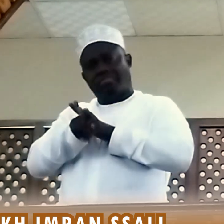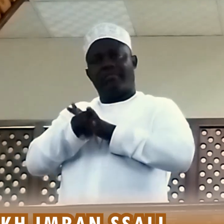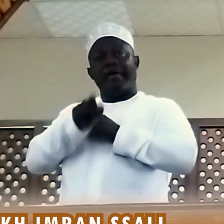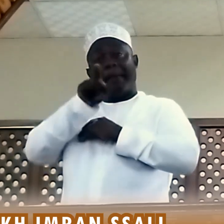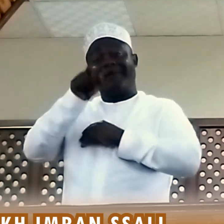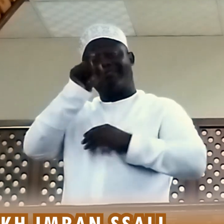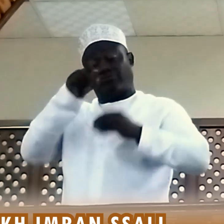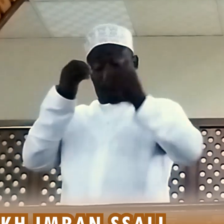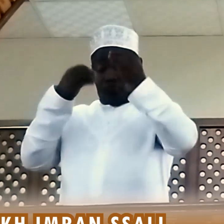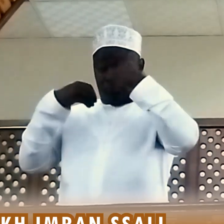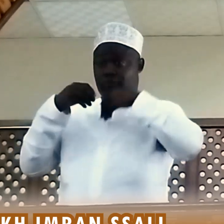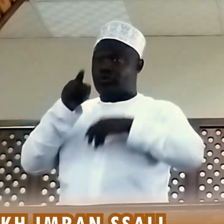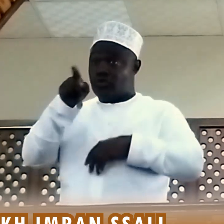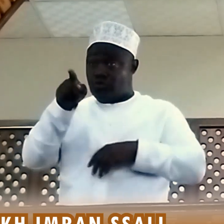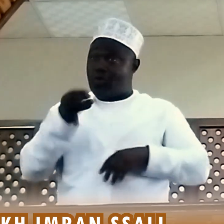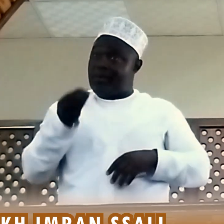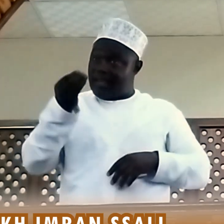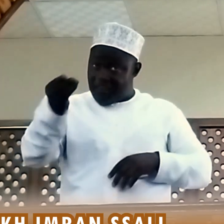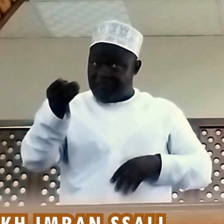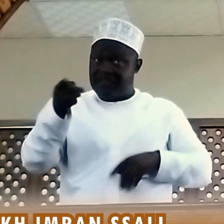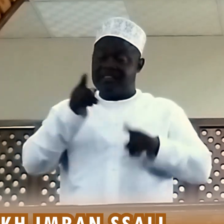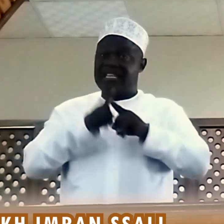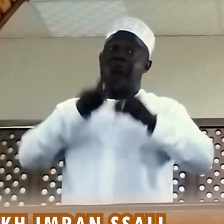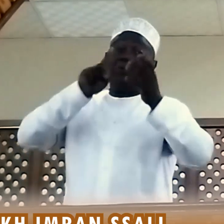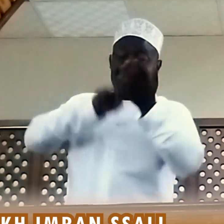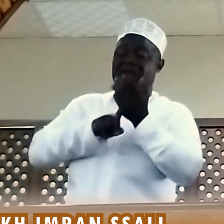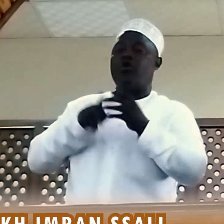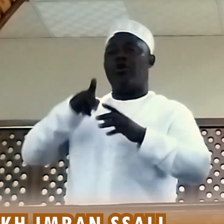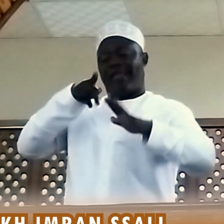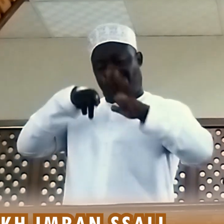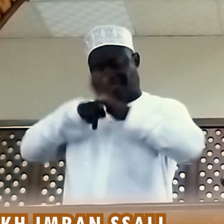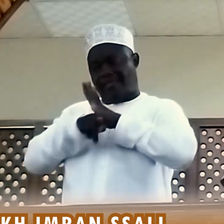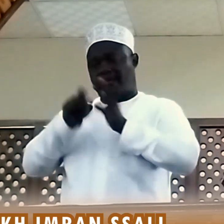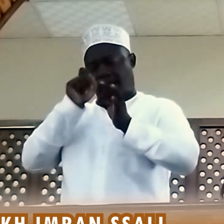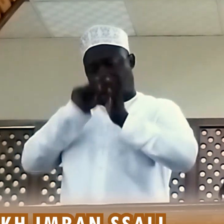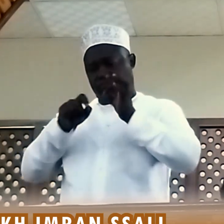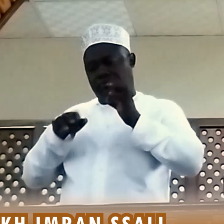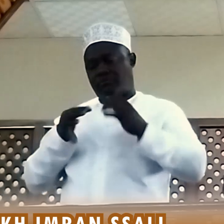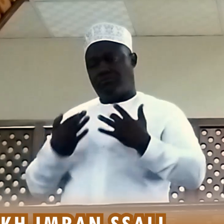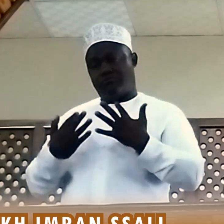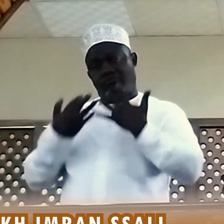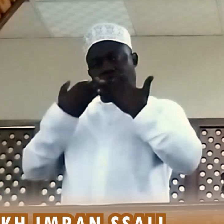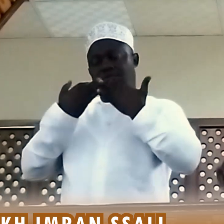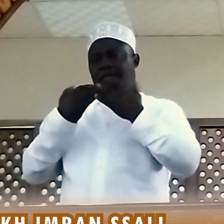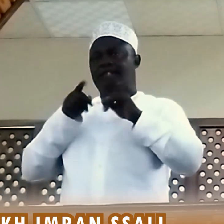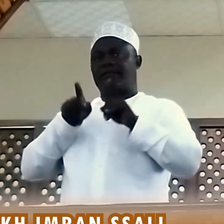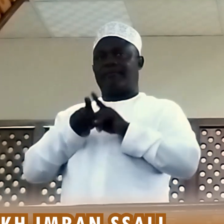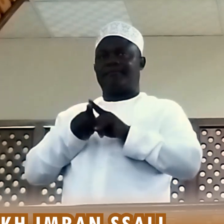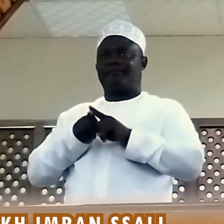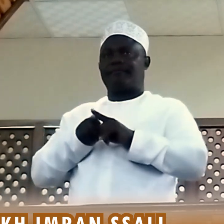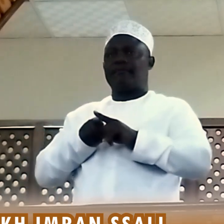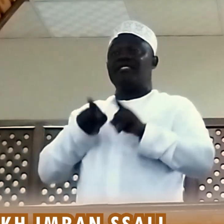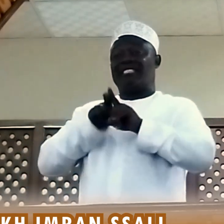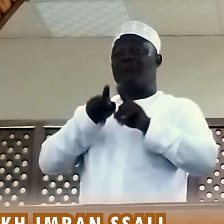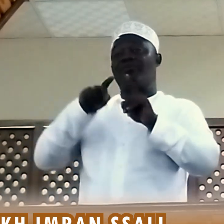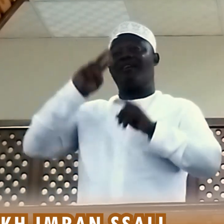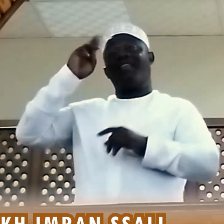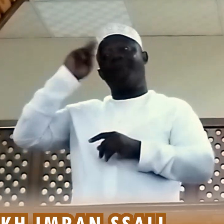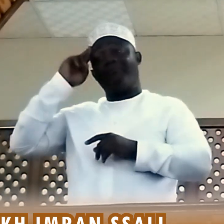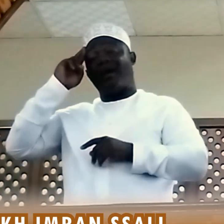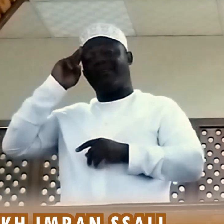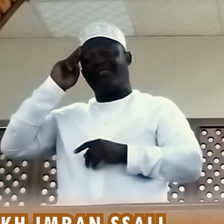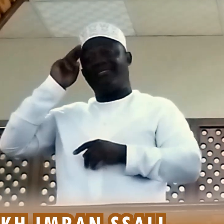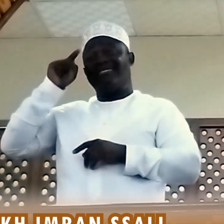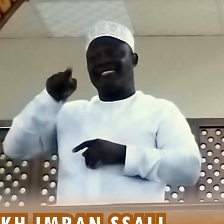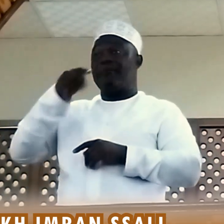omuli w'enguzi n'oyo agimuwa bonna ba mu muliro baganda bange kutuba yaffe eyolwaleero eyagadde just kutujjukiza ku ekyo